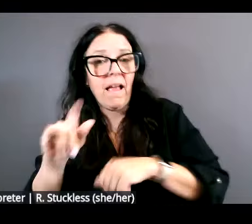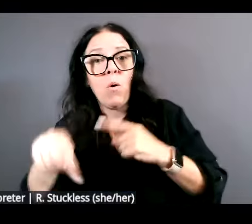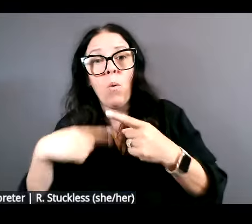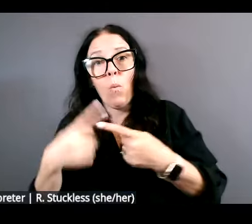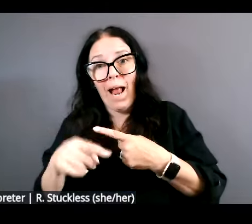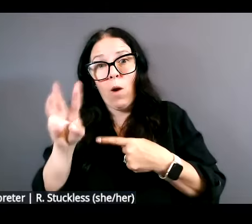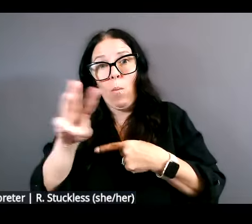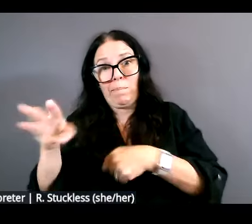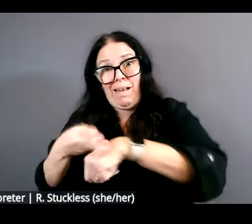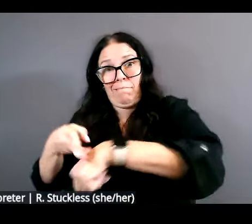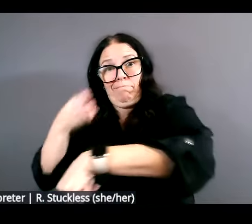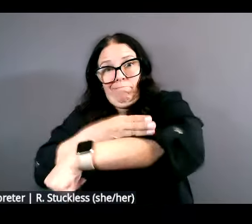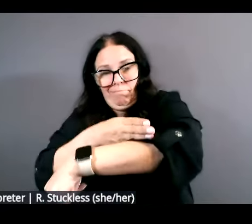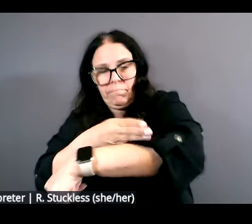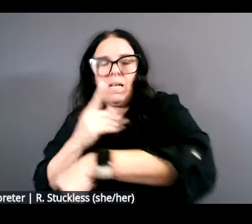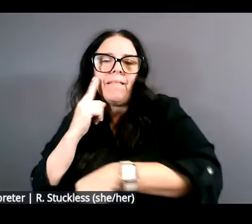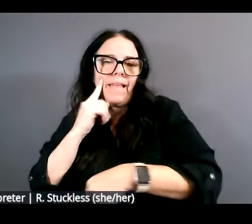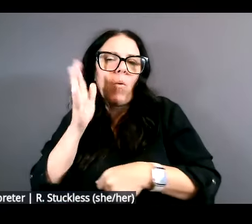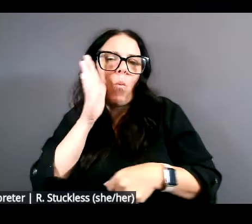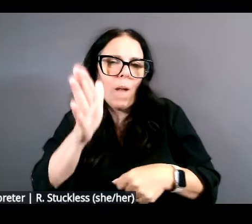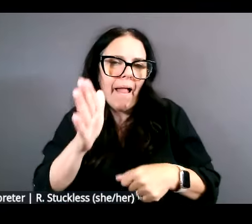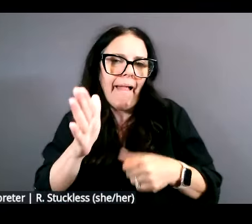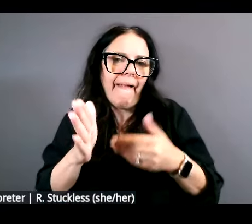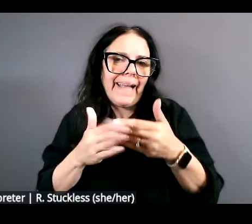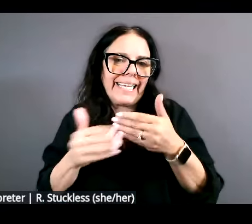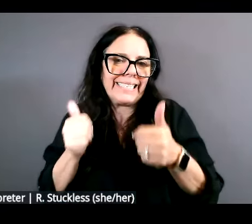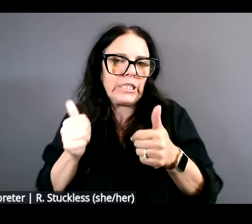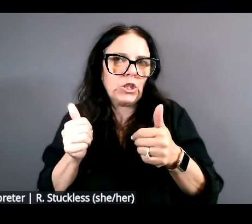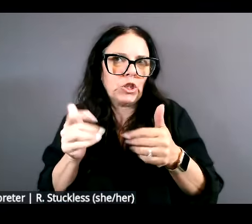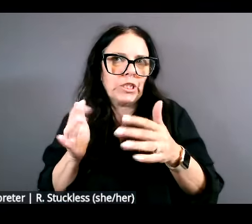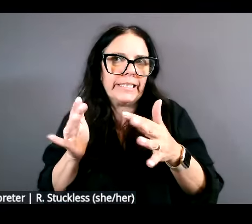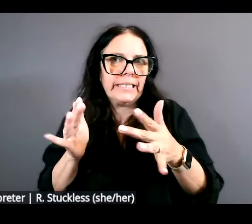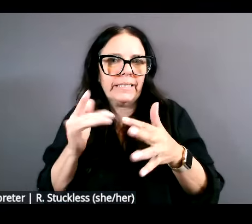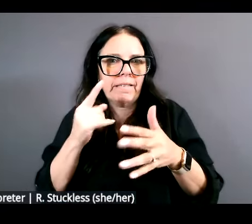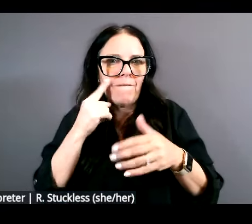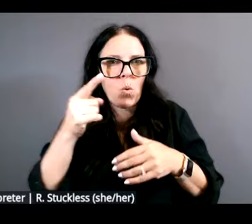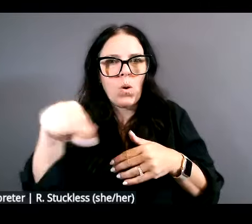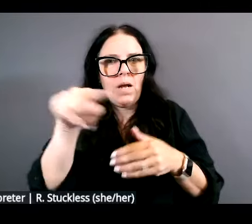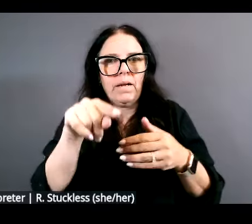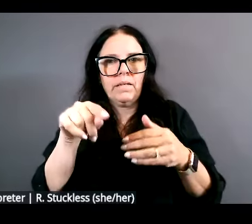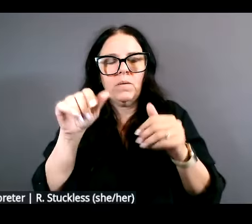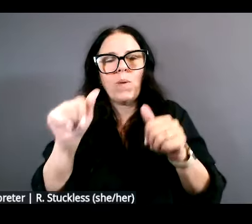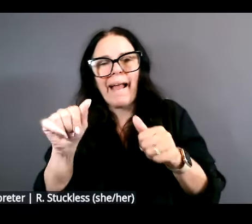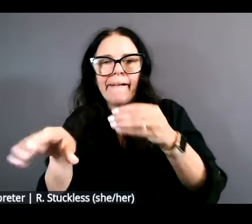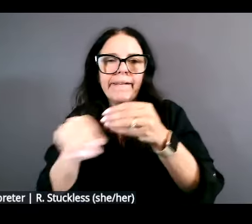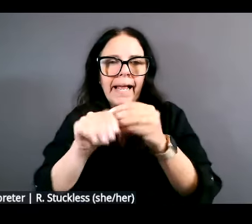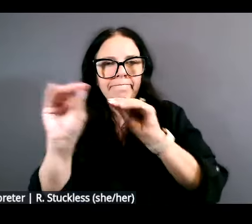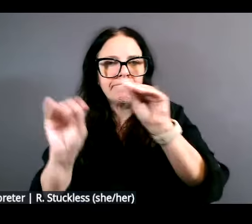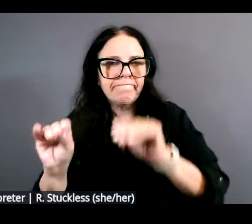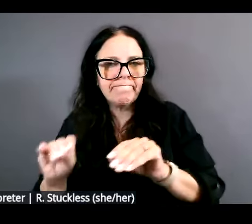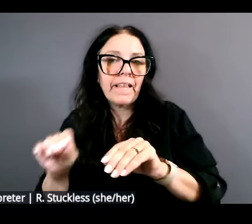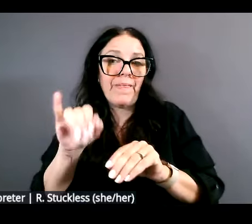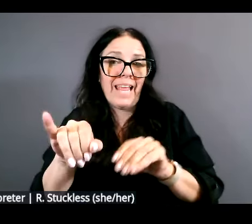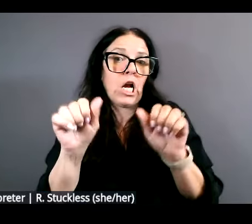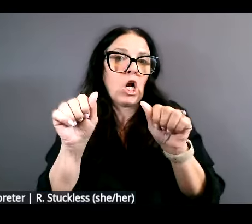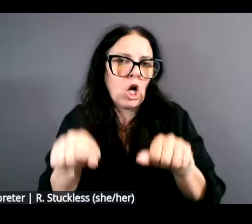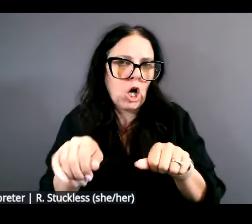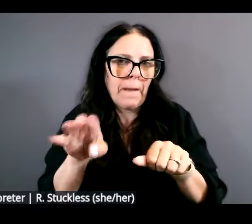I think that will make it a little bit more user friendly to be able to have like different things. And that could be an instance